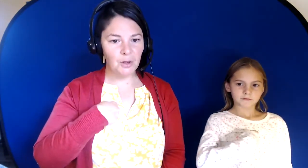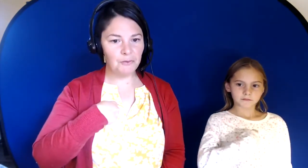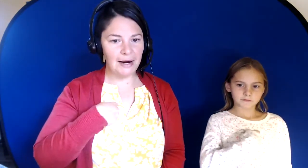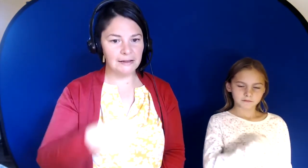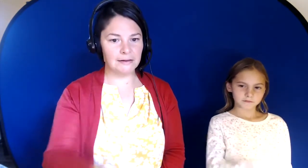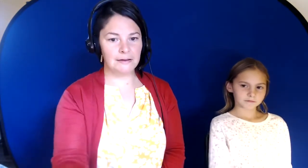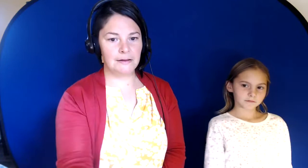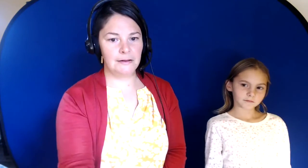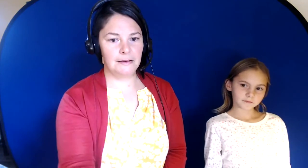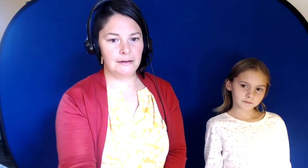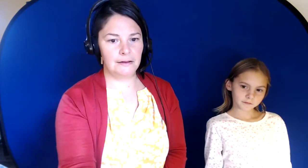Great.